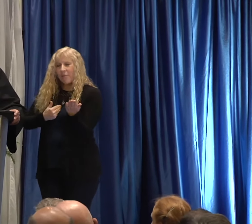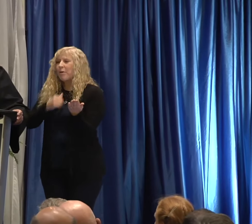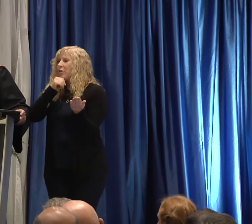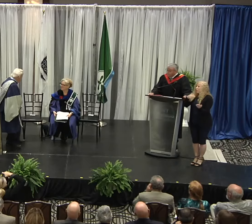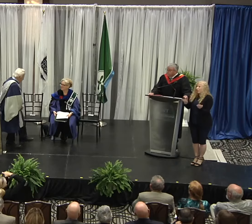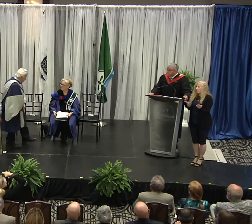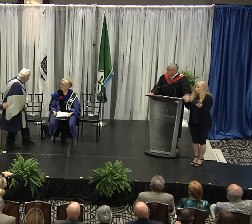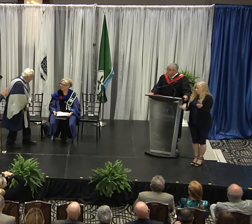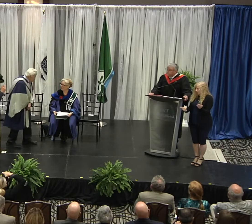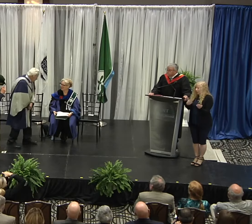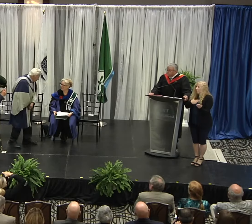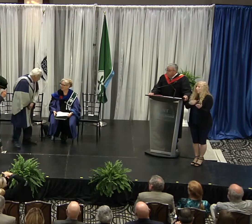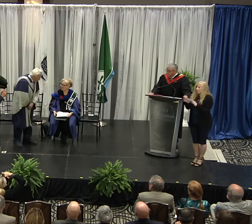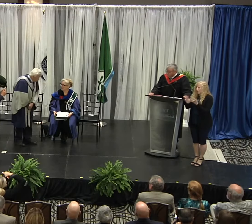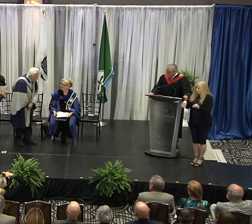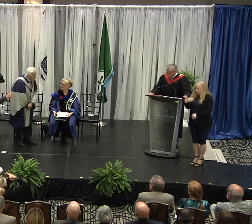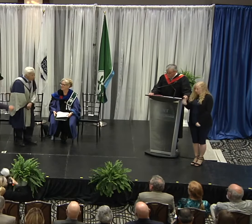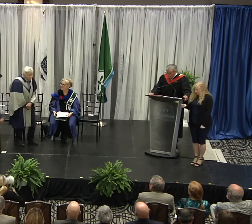us today.